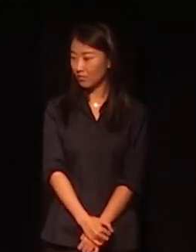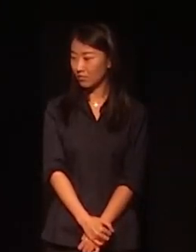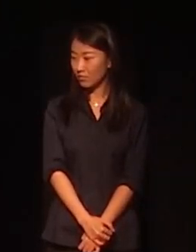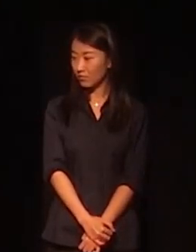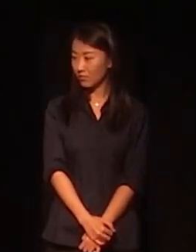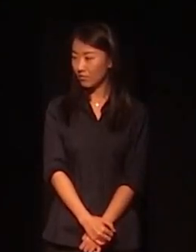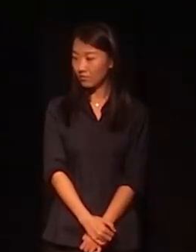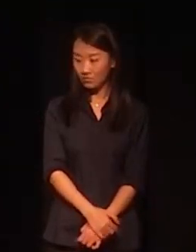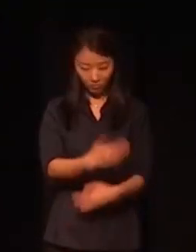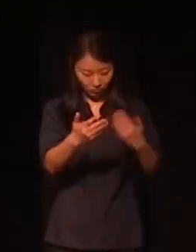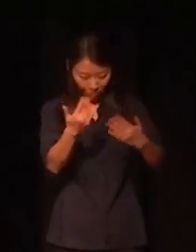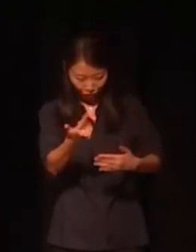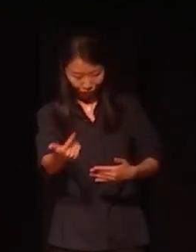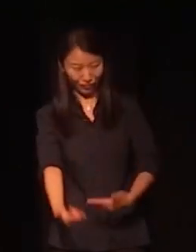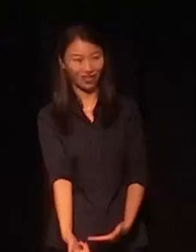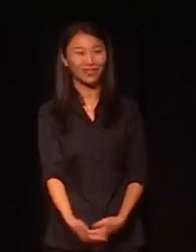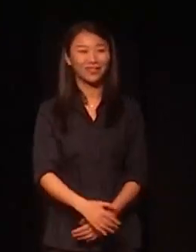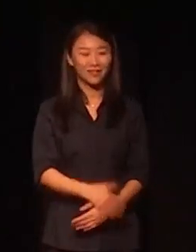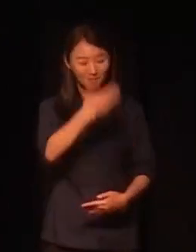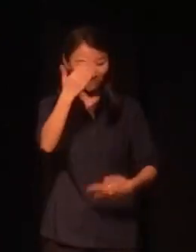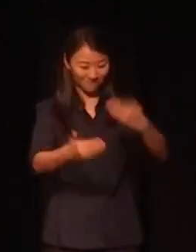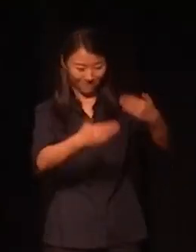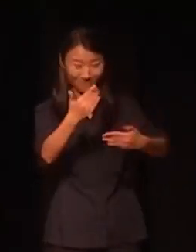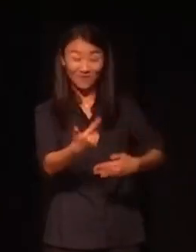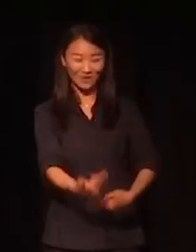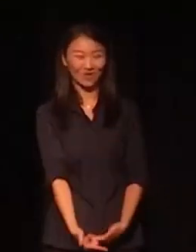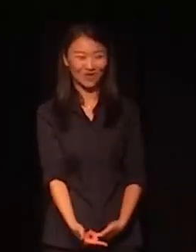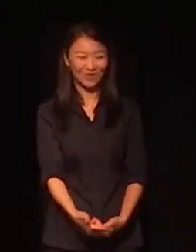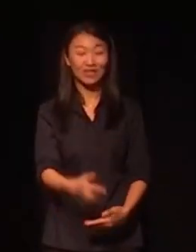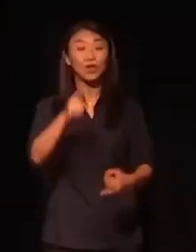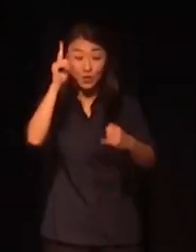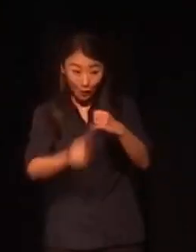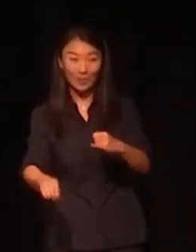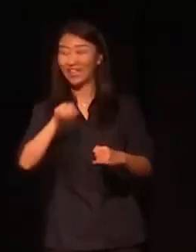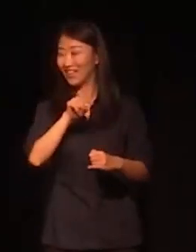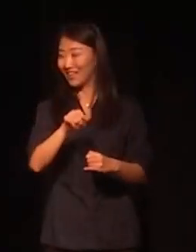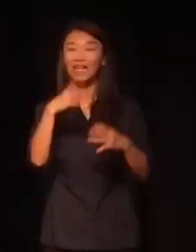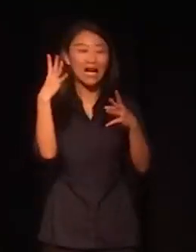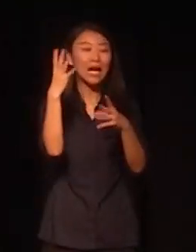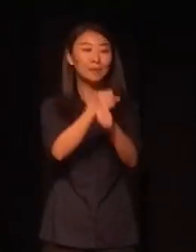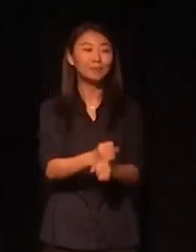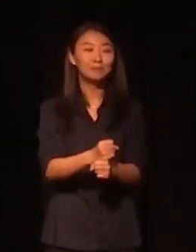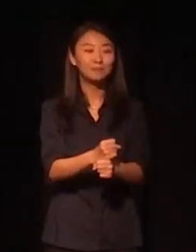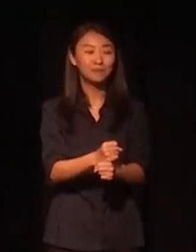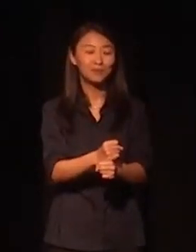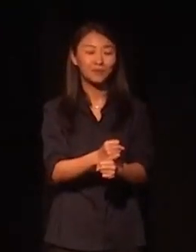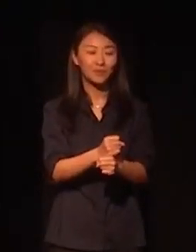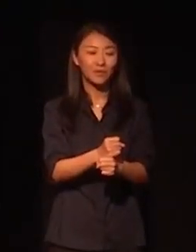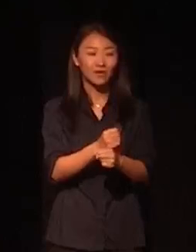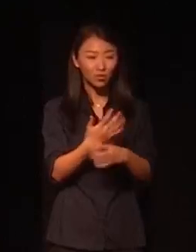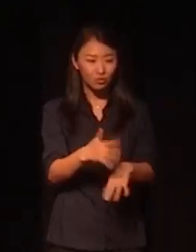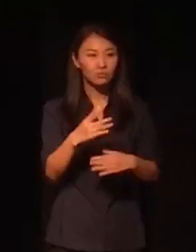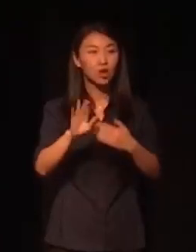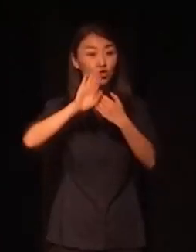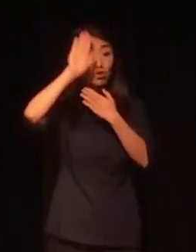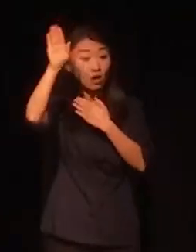why there are so many slides to go. Okay, the last part is the conclusion, where we look at the future